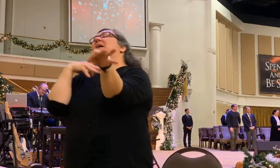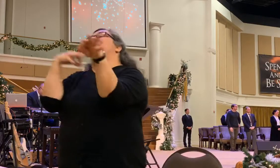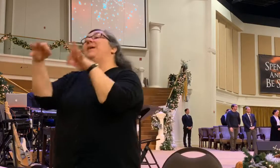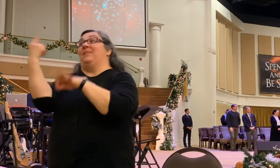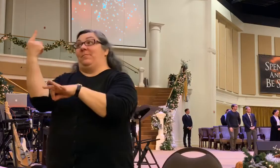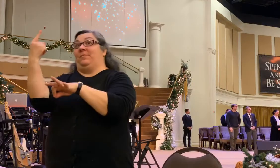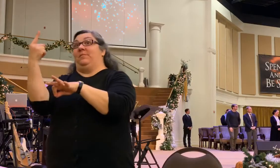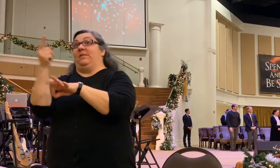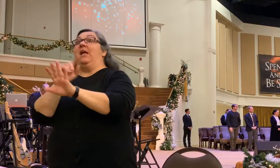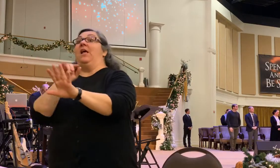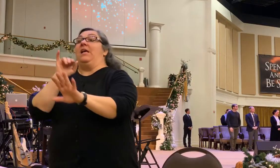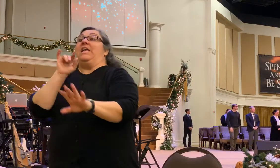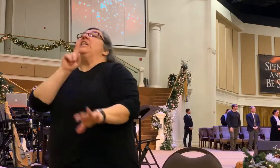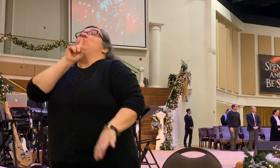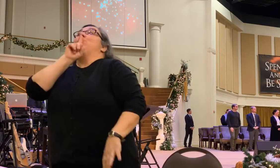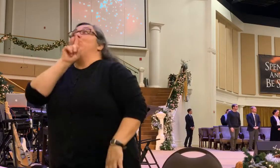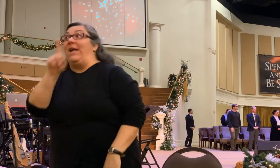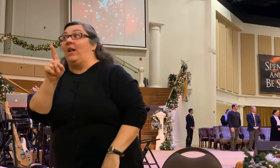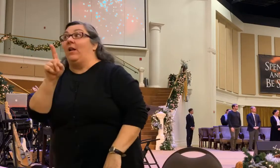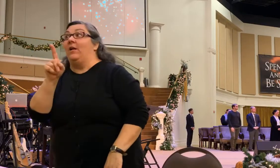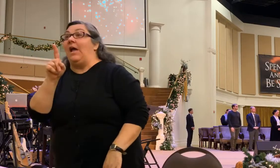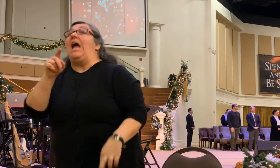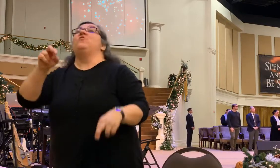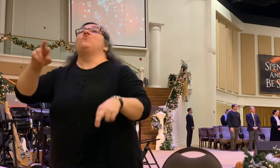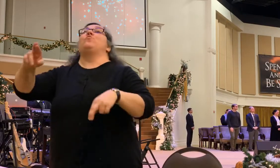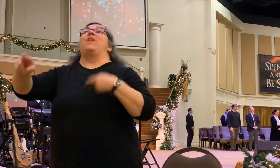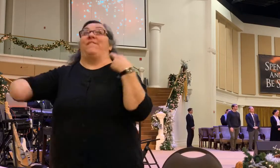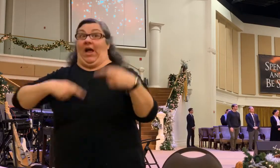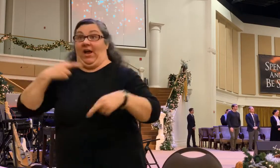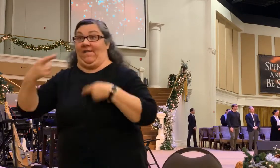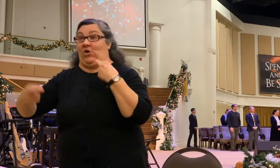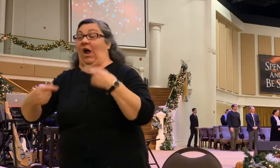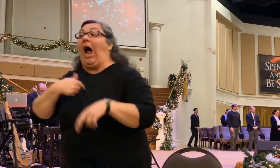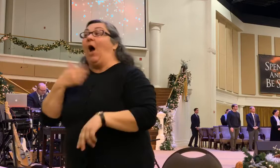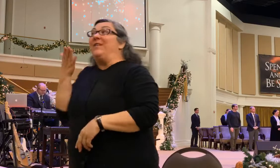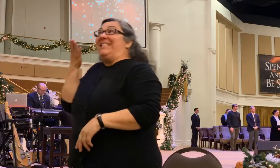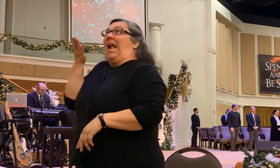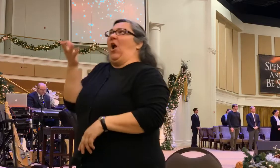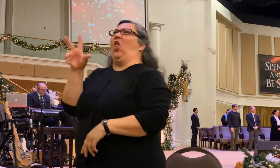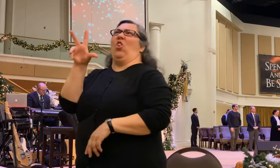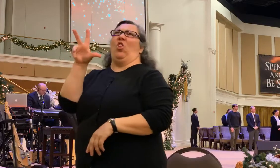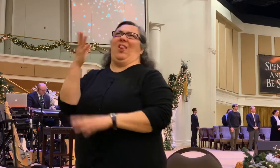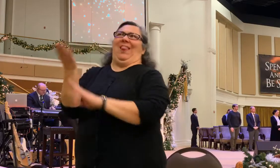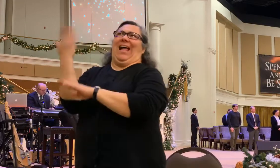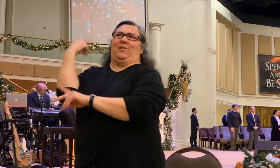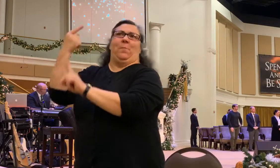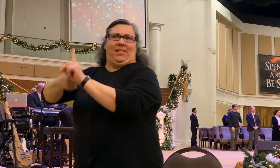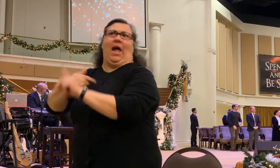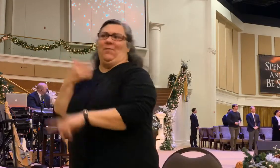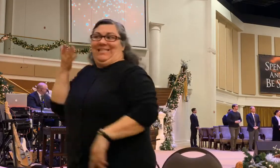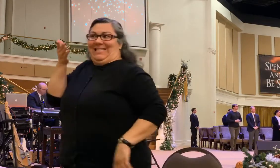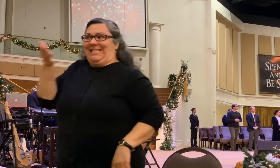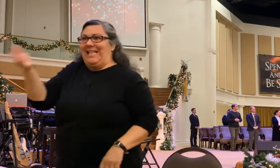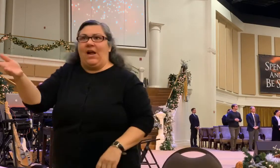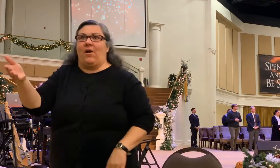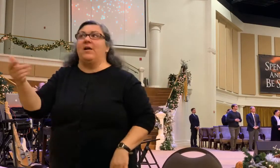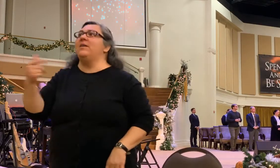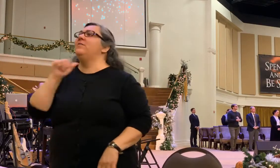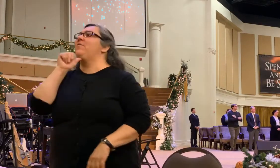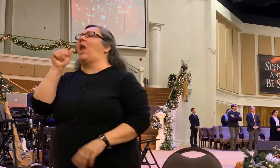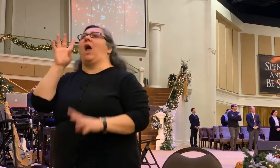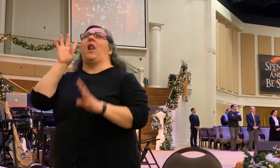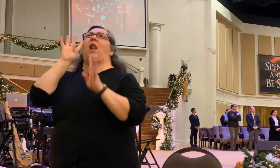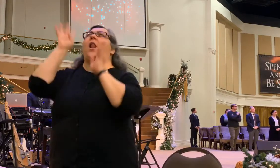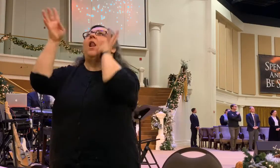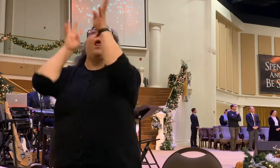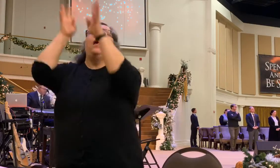It's real. It's revival. I was just there about 30 days ago, and it's not pie in the sky. It's